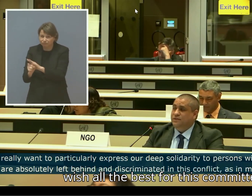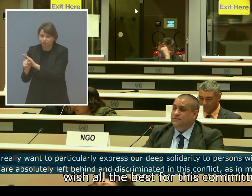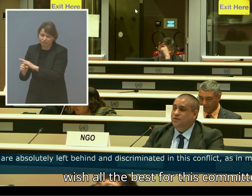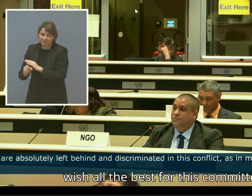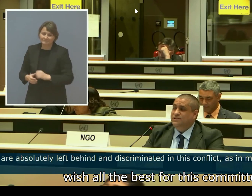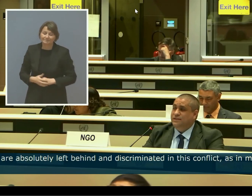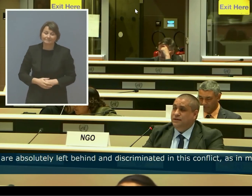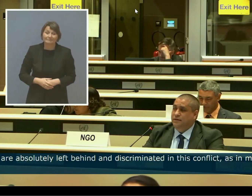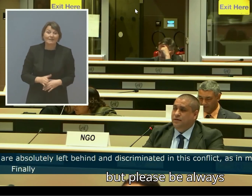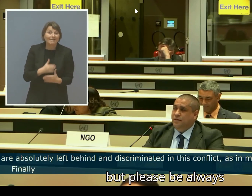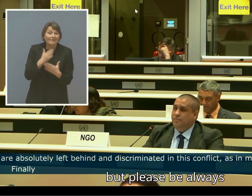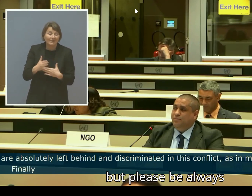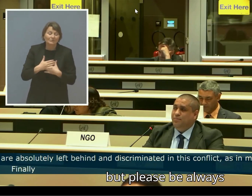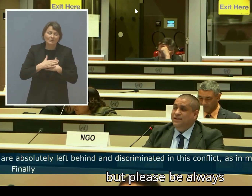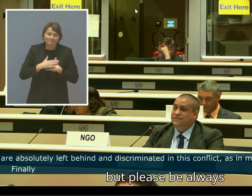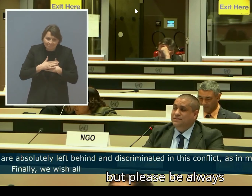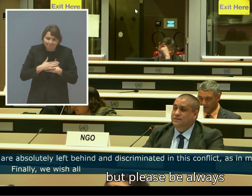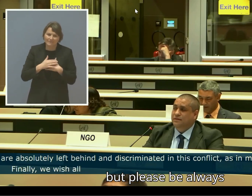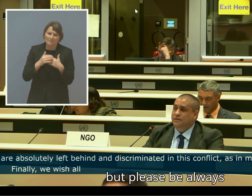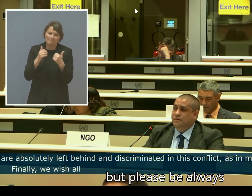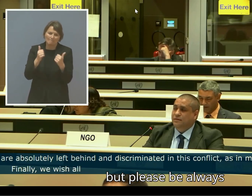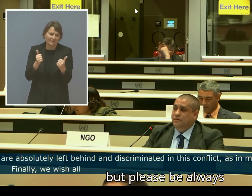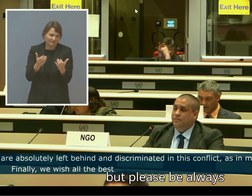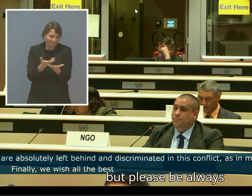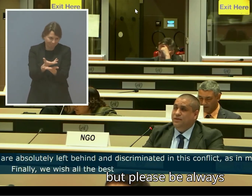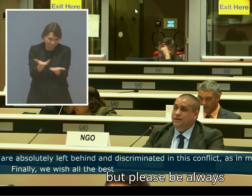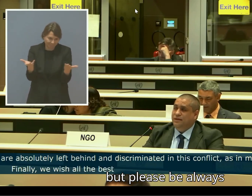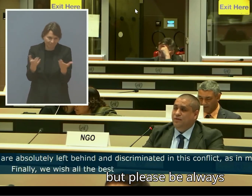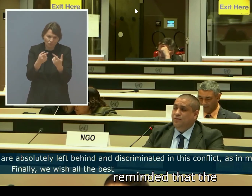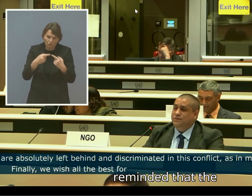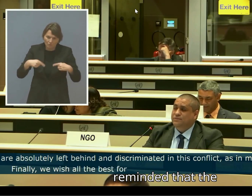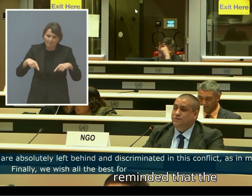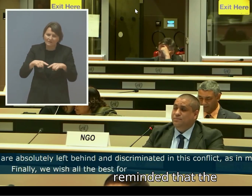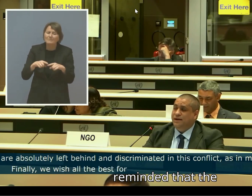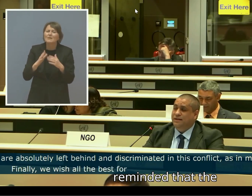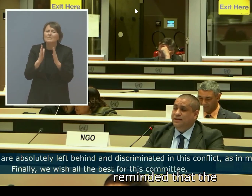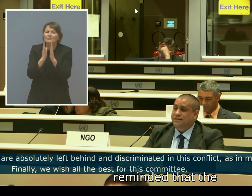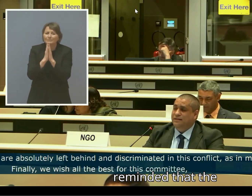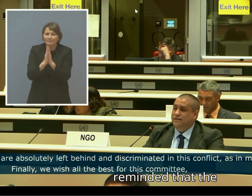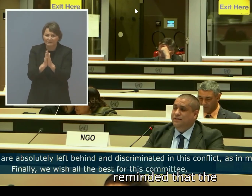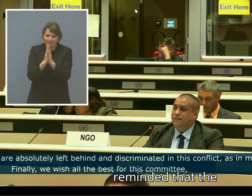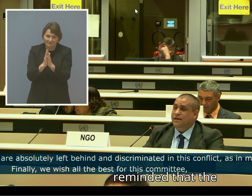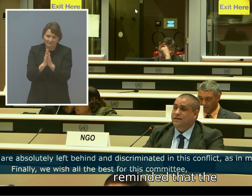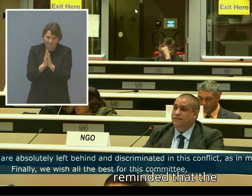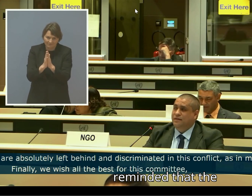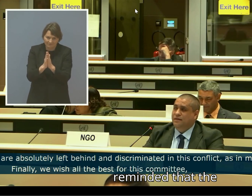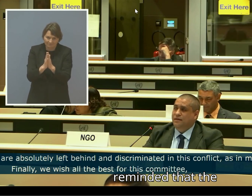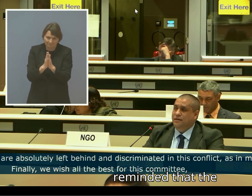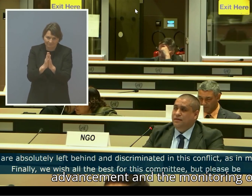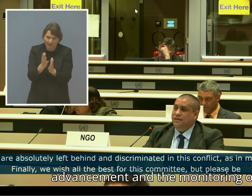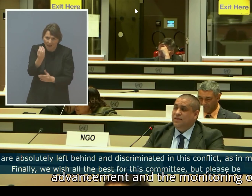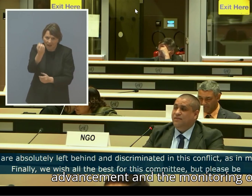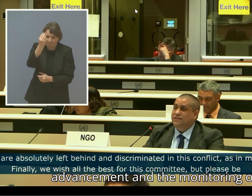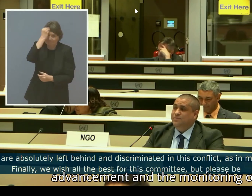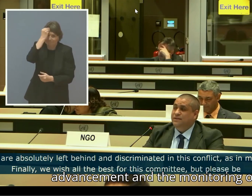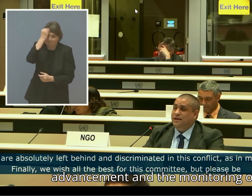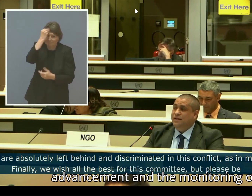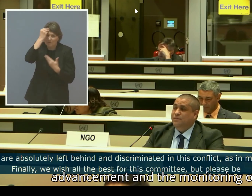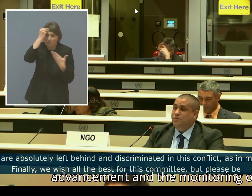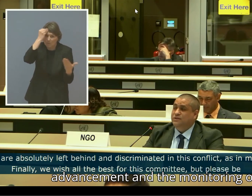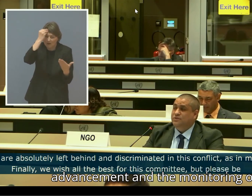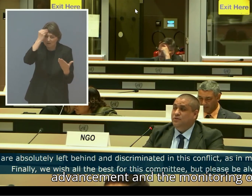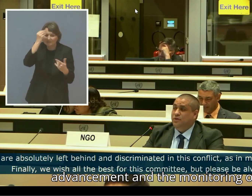this committee, but please be always reminded that the advancement